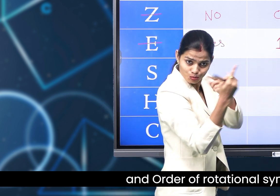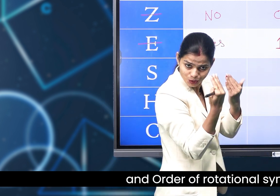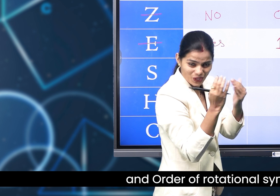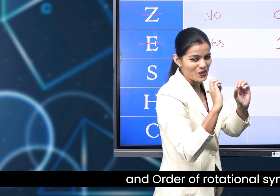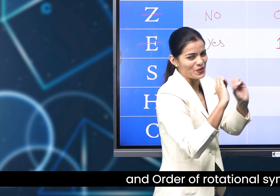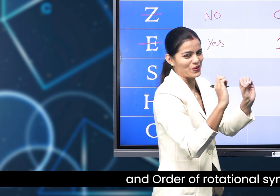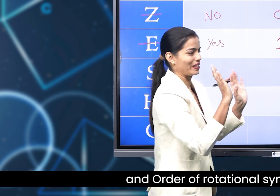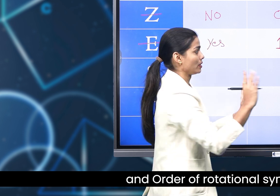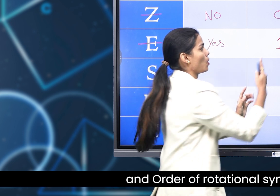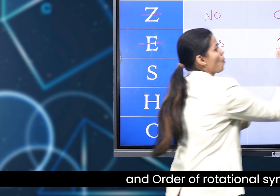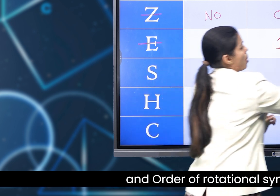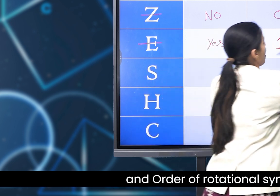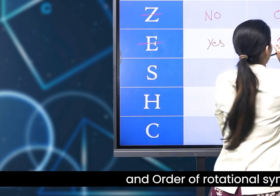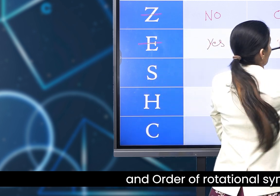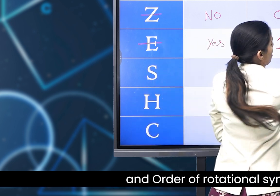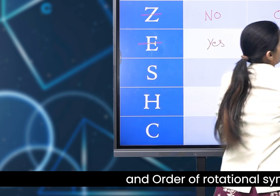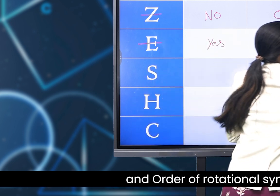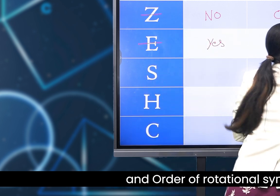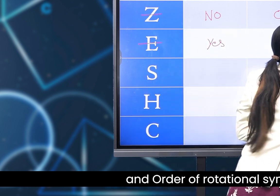and order of rotational symmetry is 1.